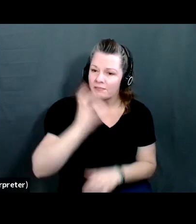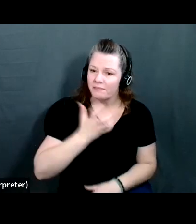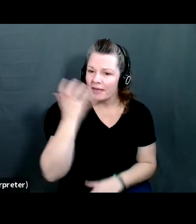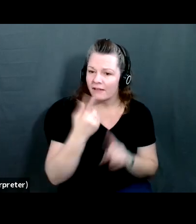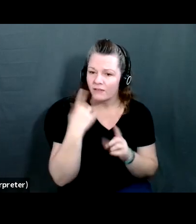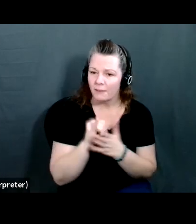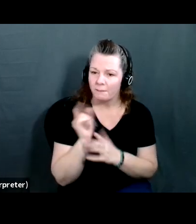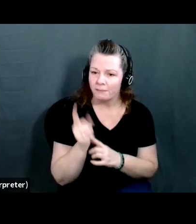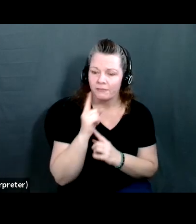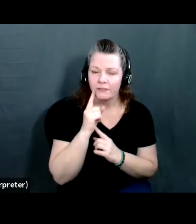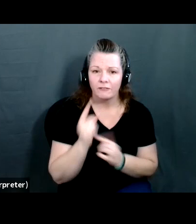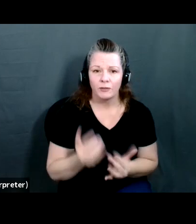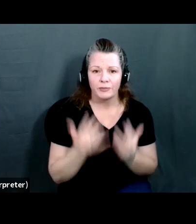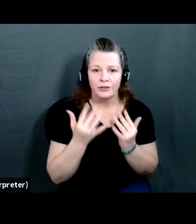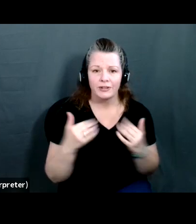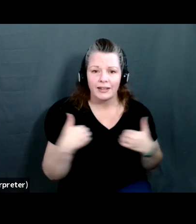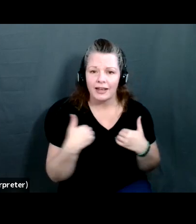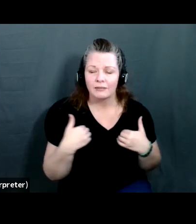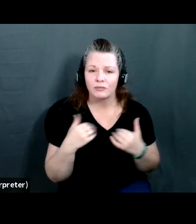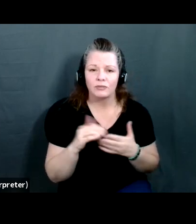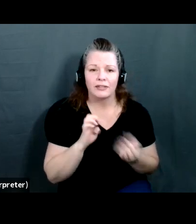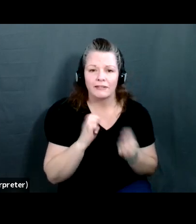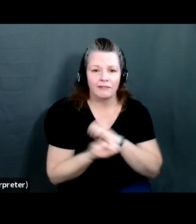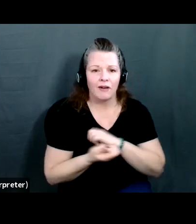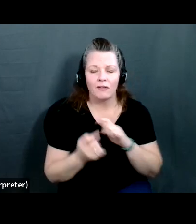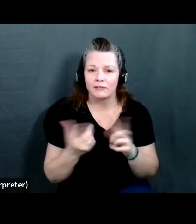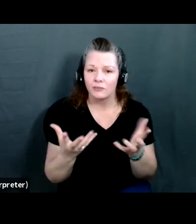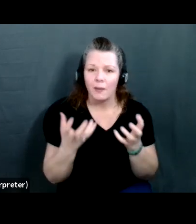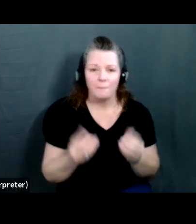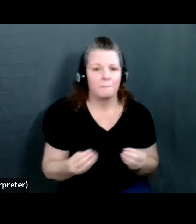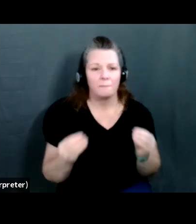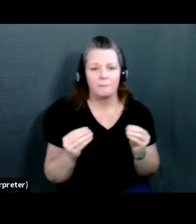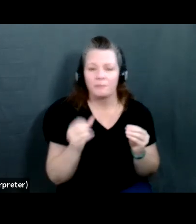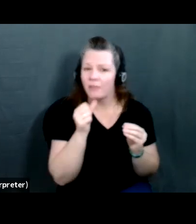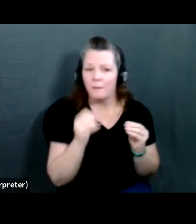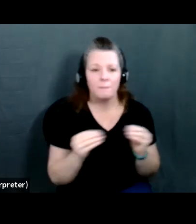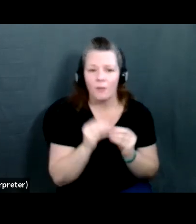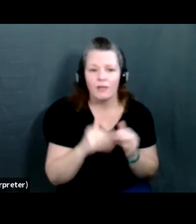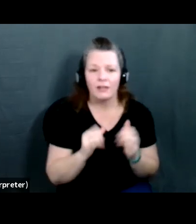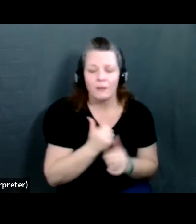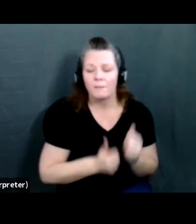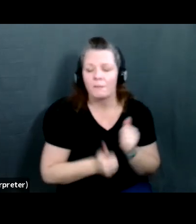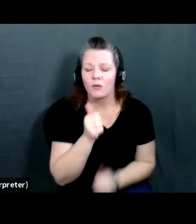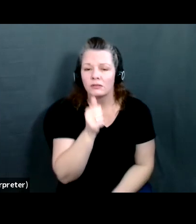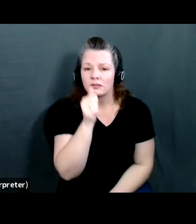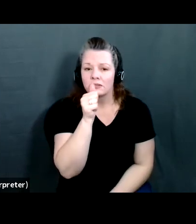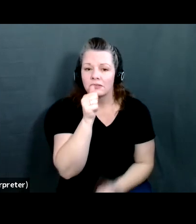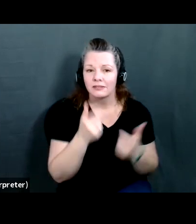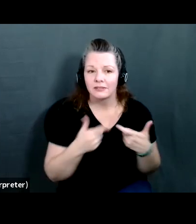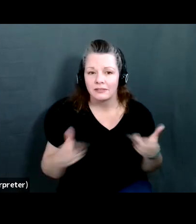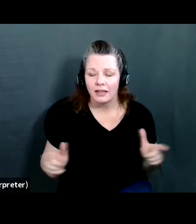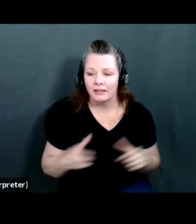burning animals, had evolved to desire no more than our most private language about our most